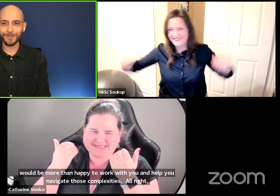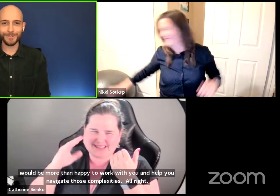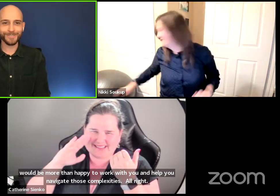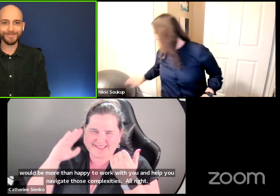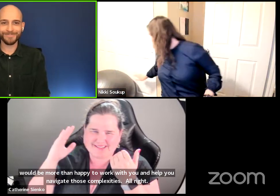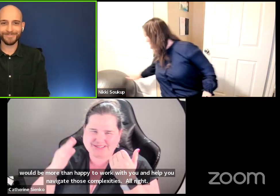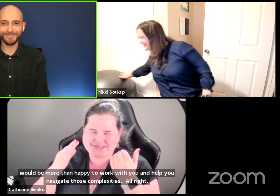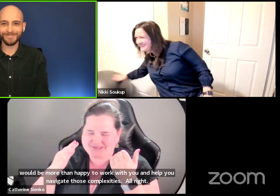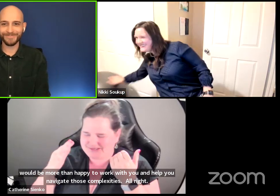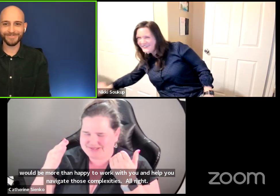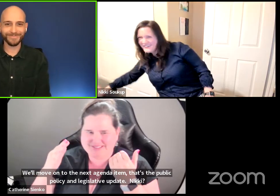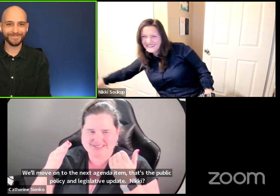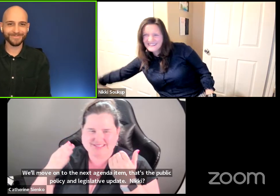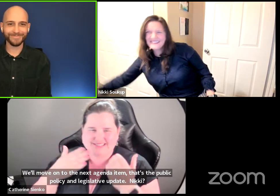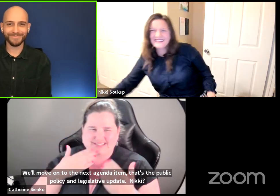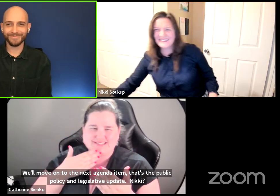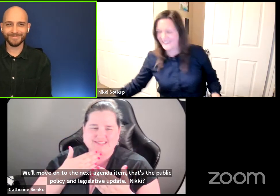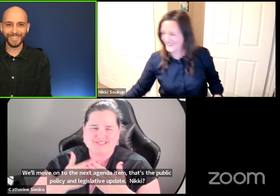it's all you.